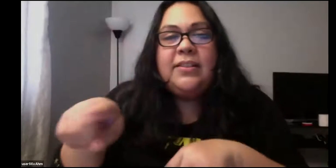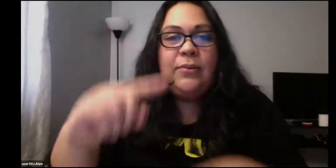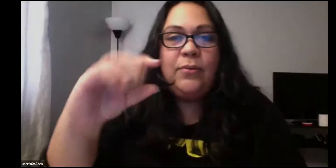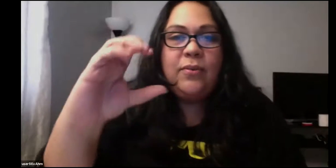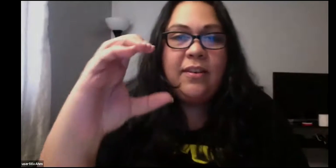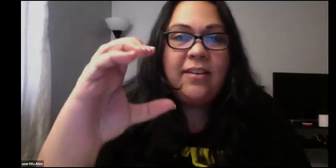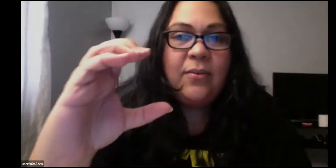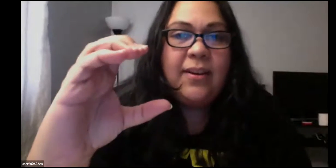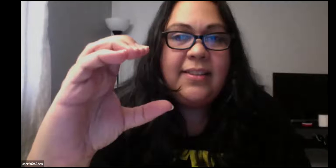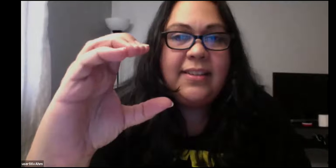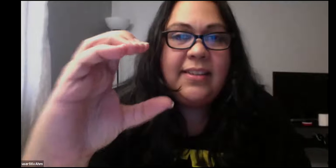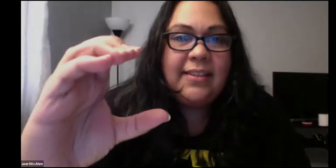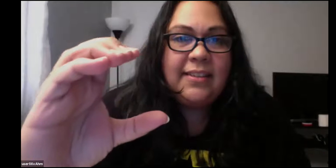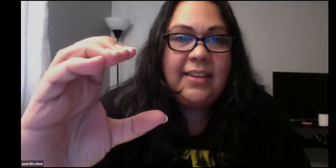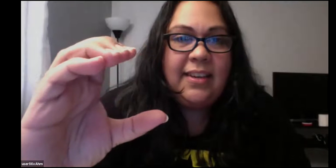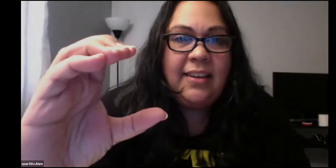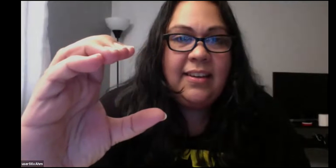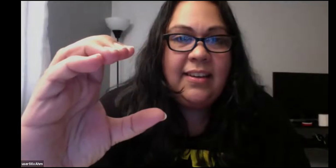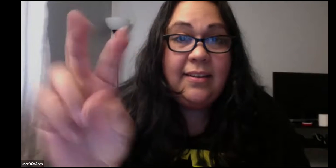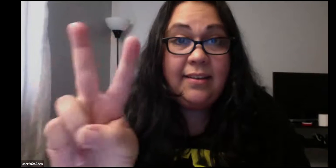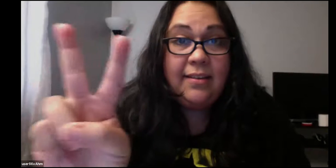to, what is this? C?